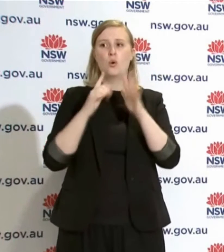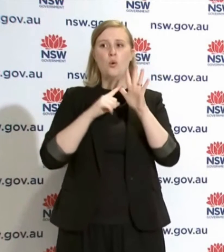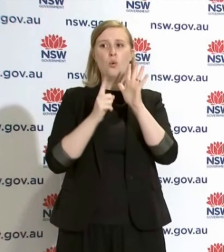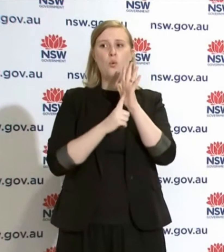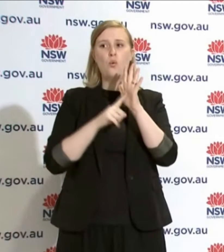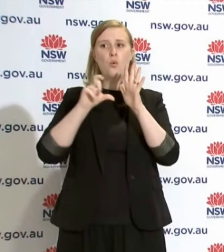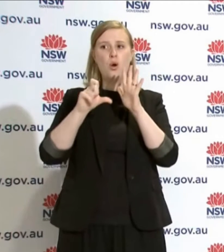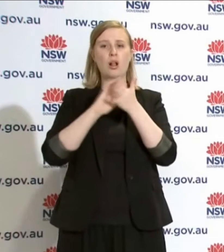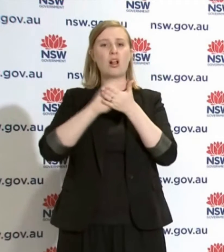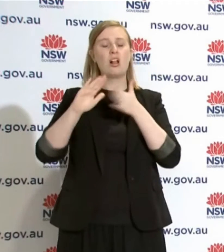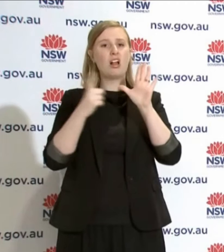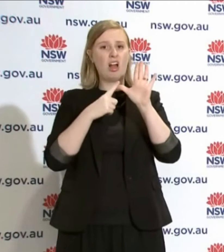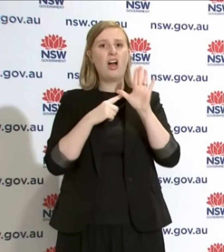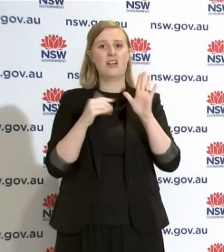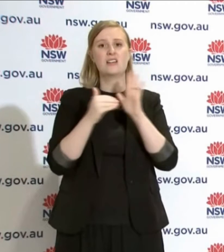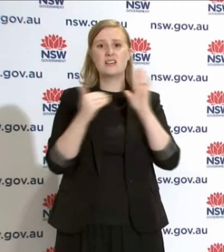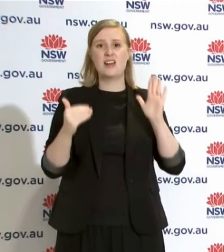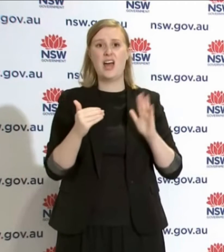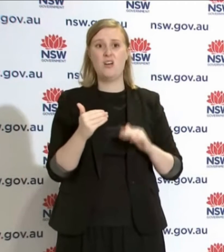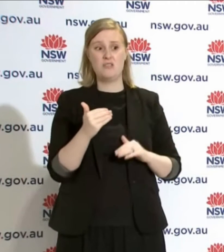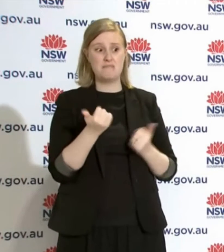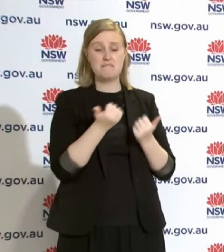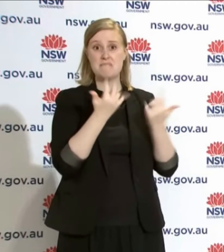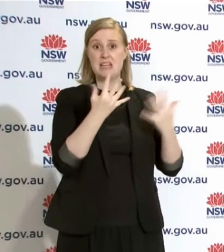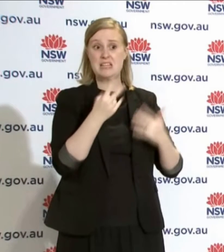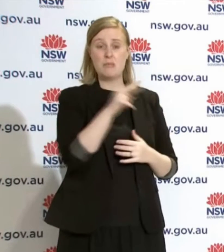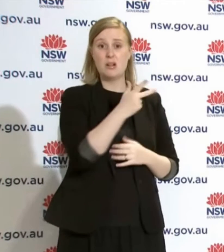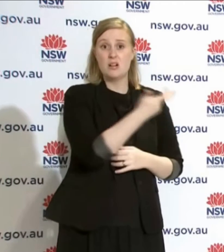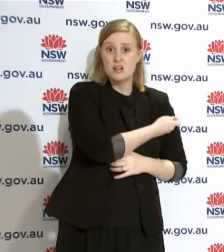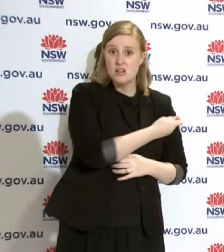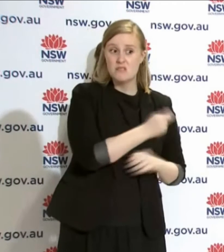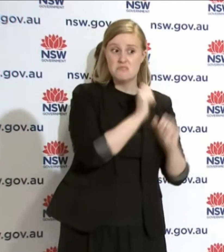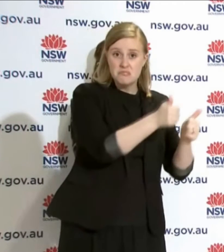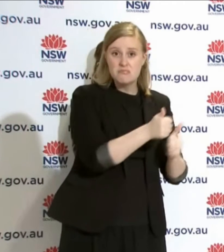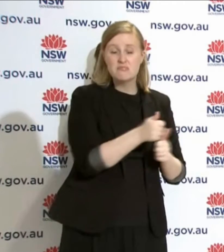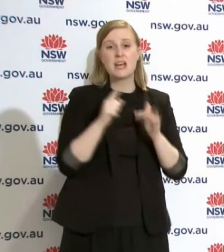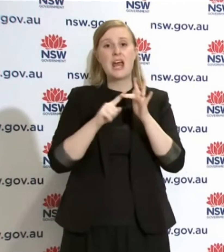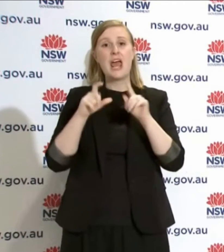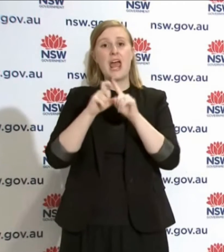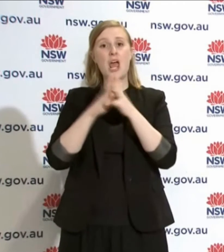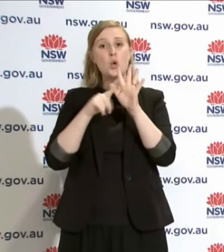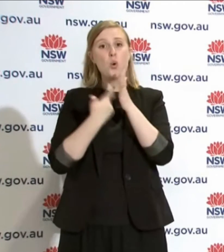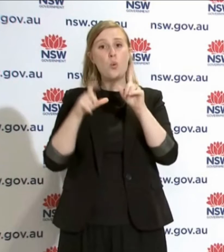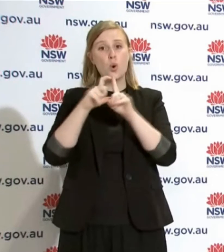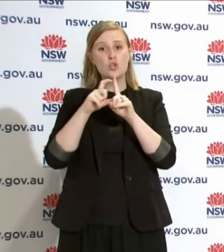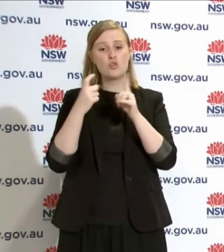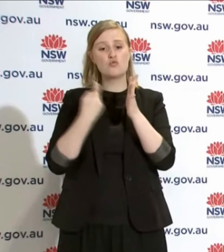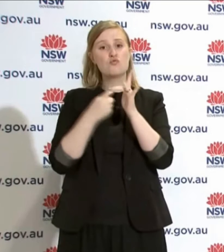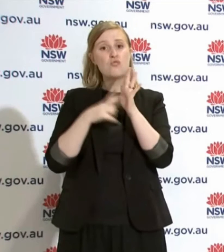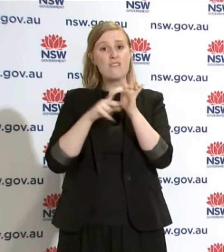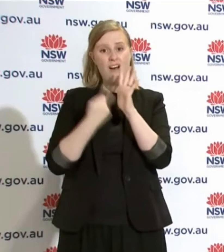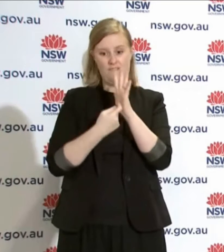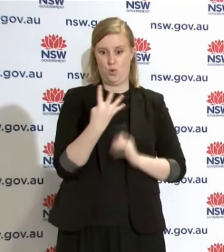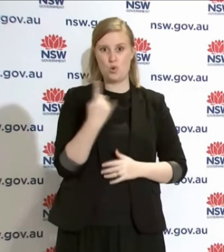49.2% double dose rate, a 75% single dose rate. Edward River, 41% of a double dose rate. In